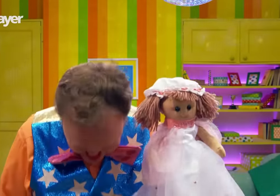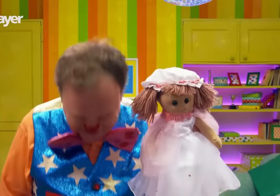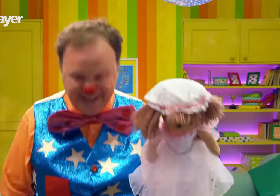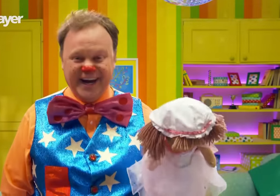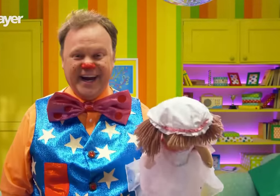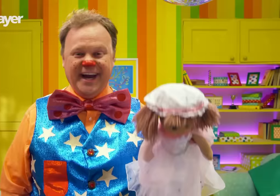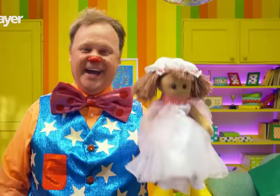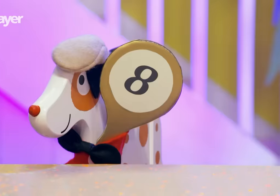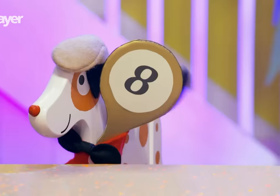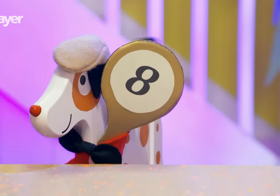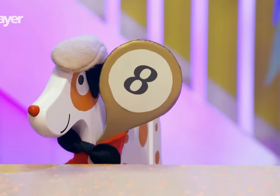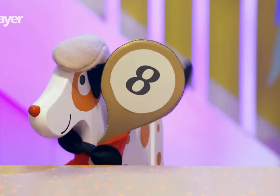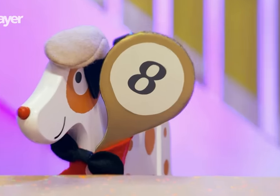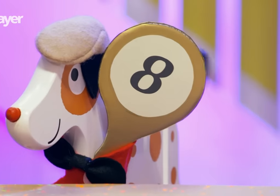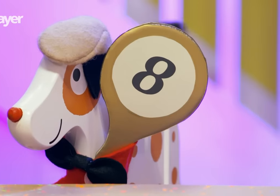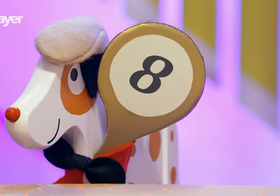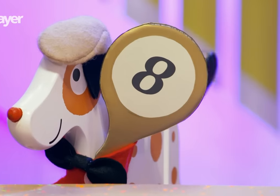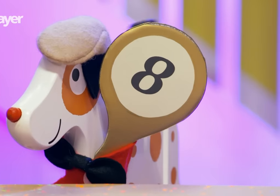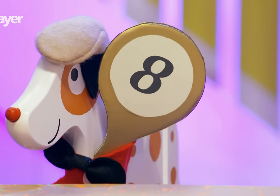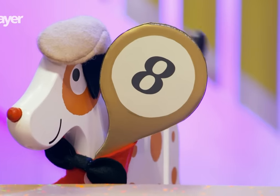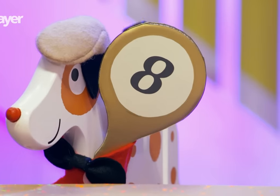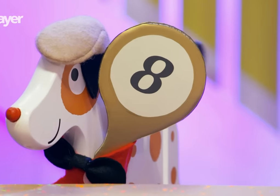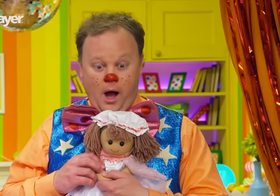The puppy, 8.